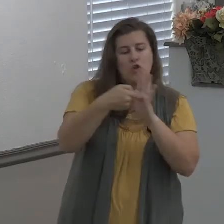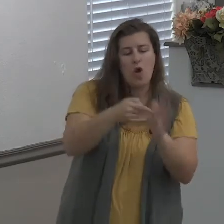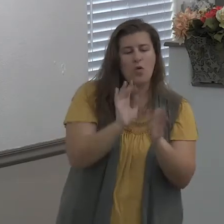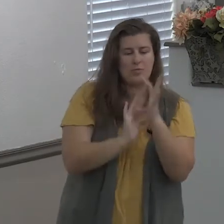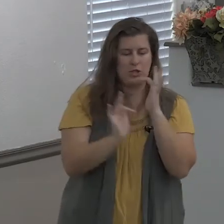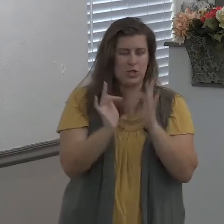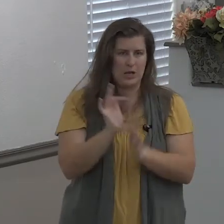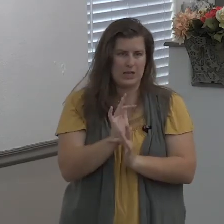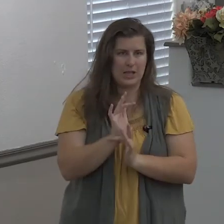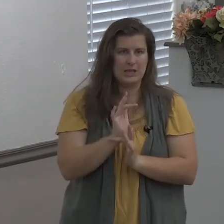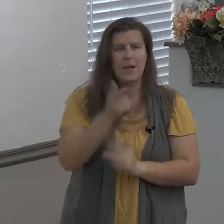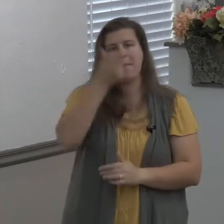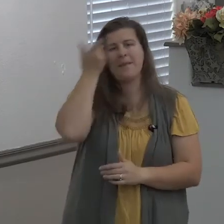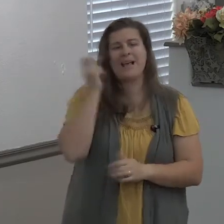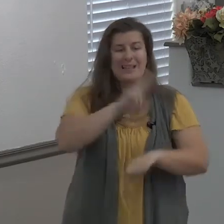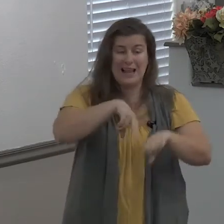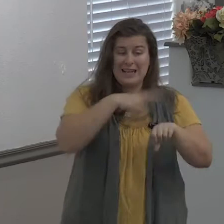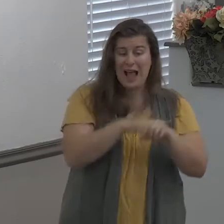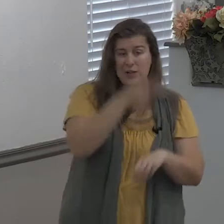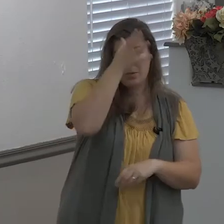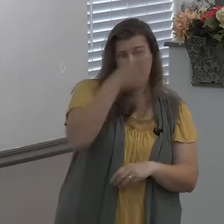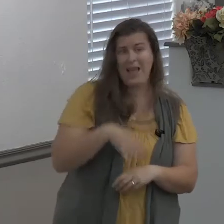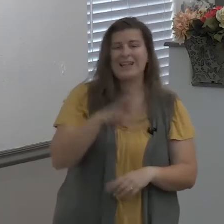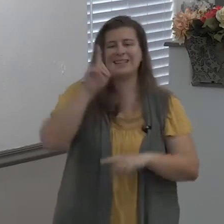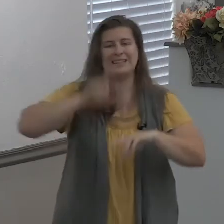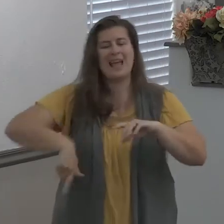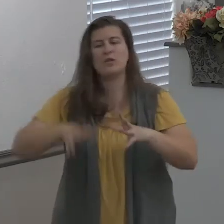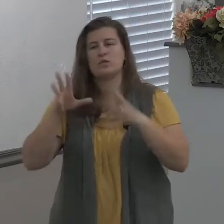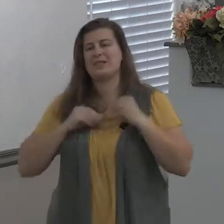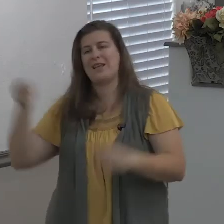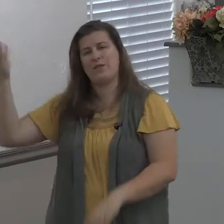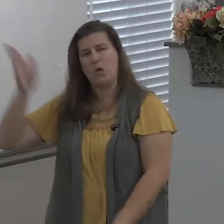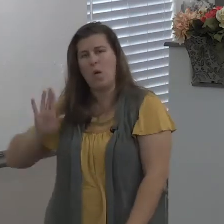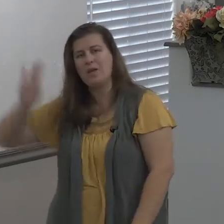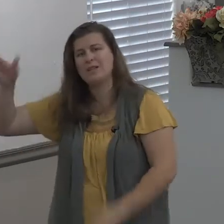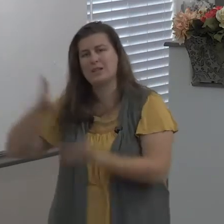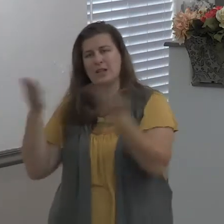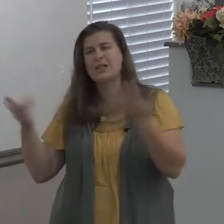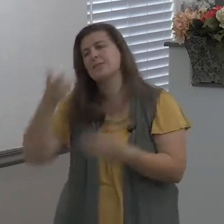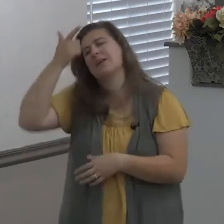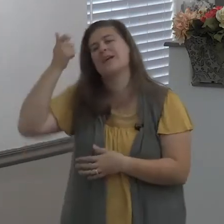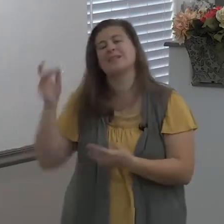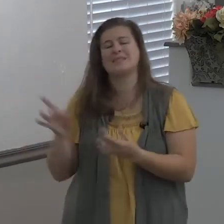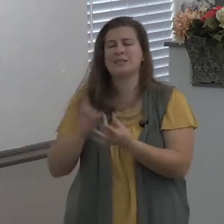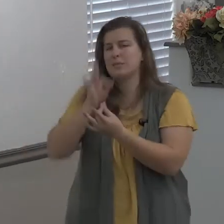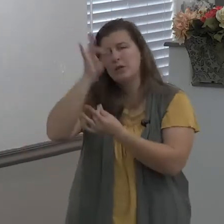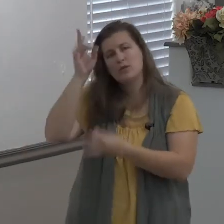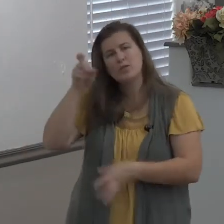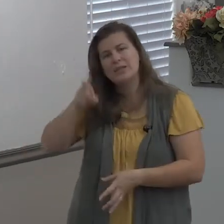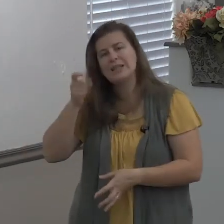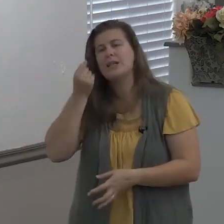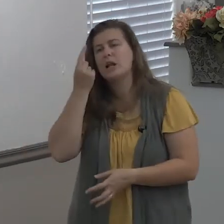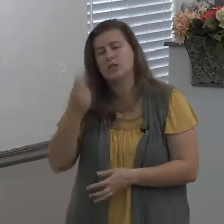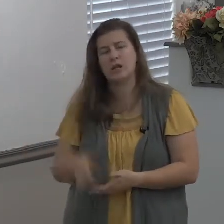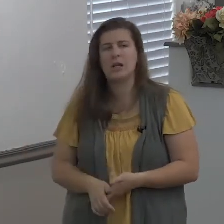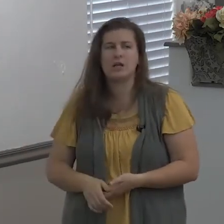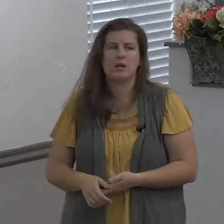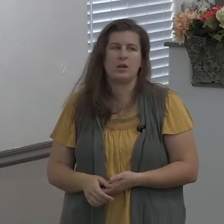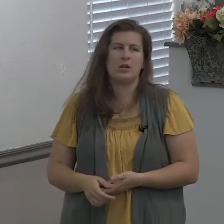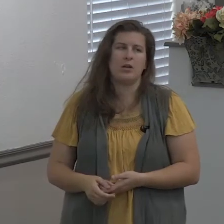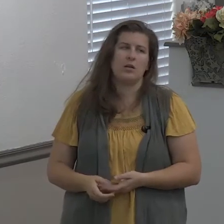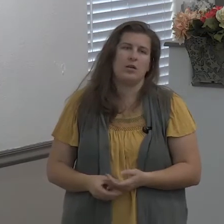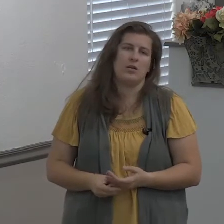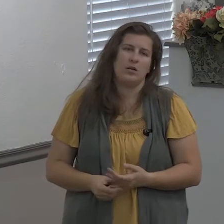They're going to get there when you take the Word of God and you show them who Jesus is. Because the natural man receiveth not the things of